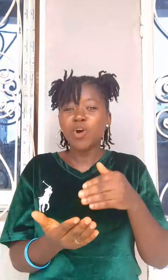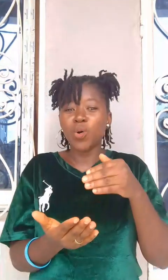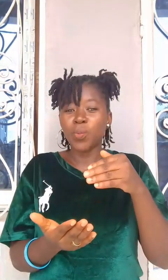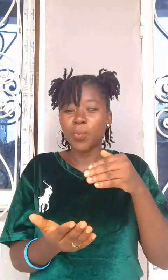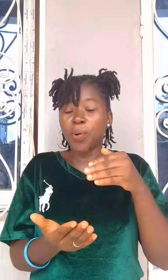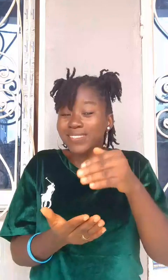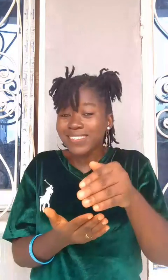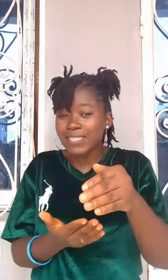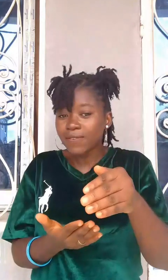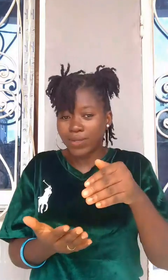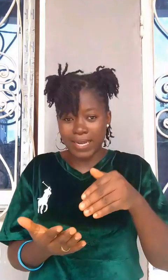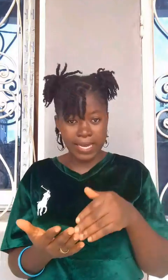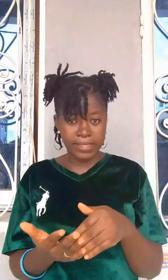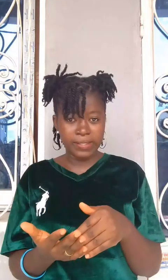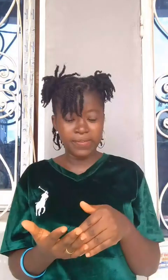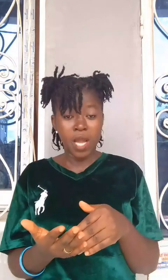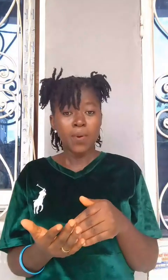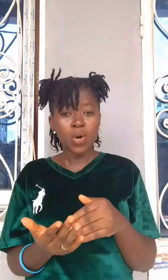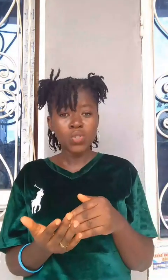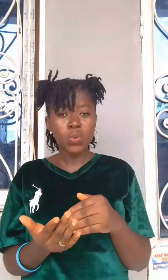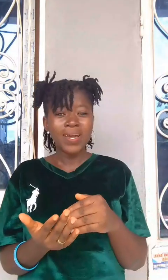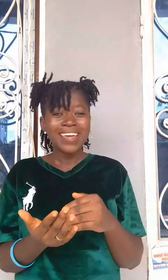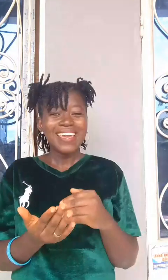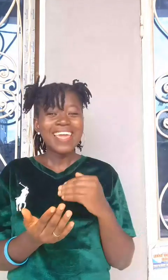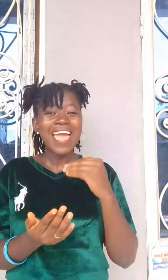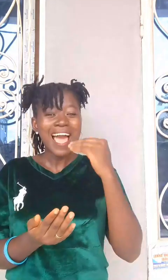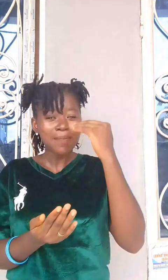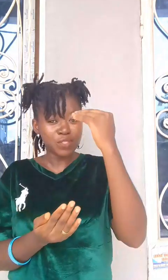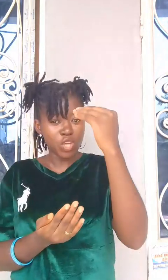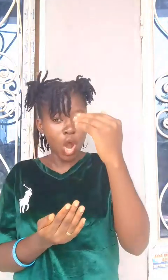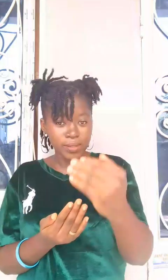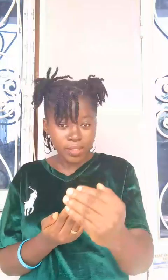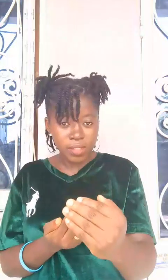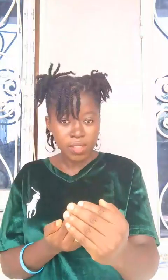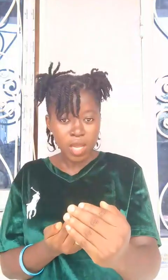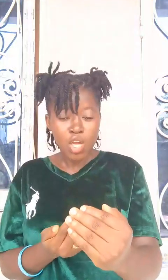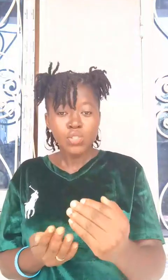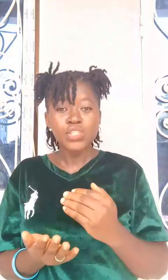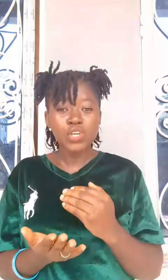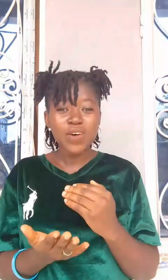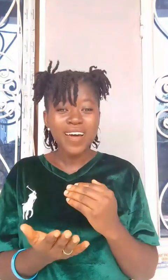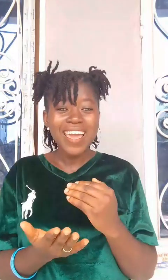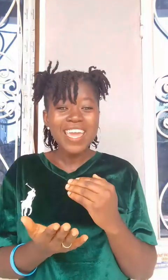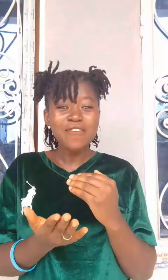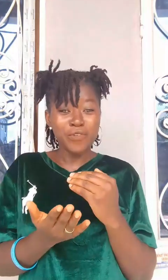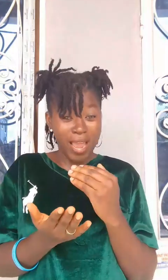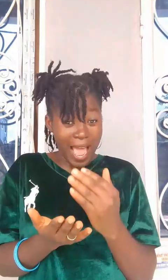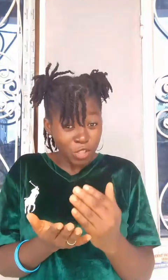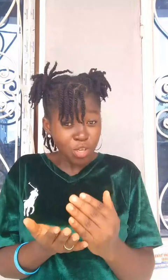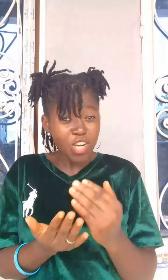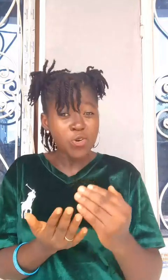you're positive or negative, but also it helps us to discover if actually you